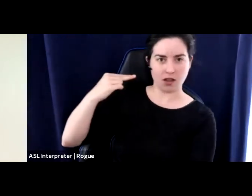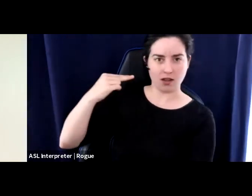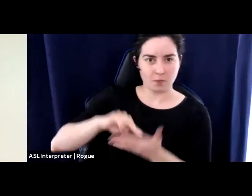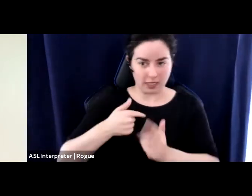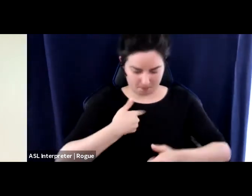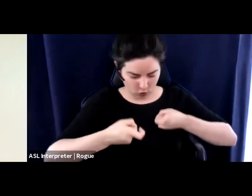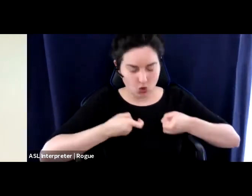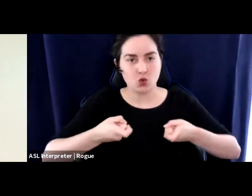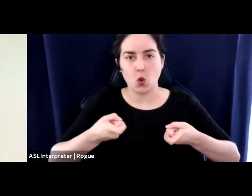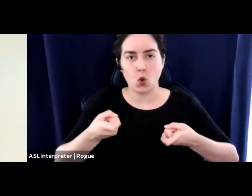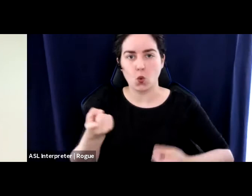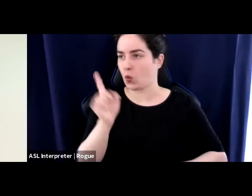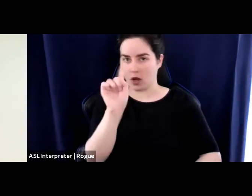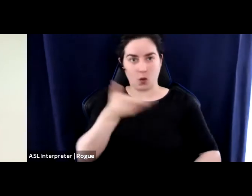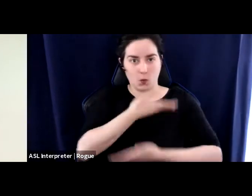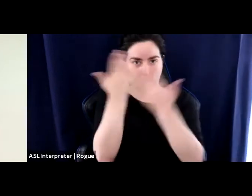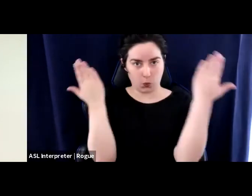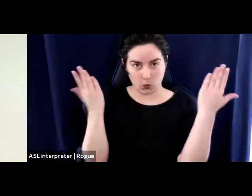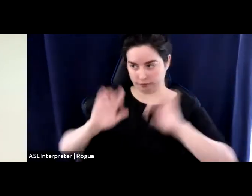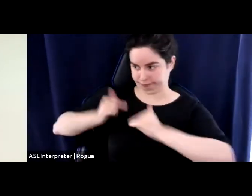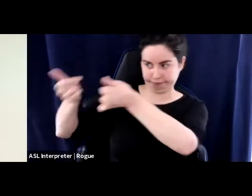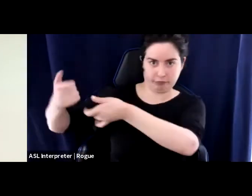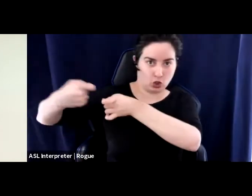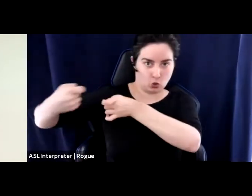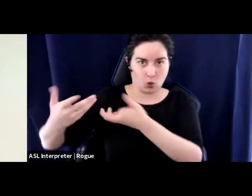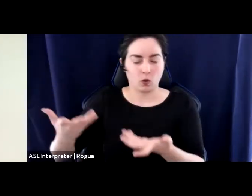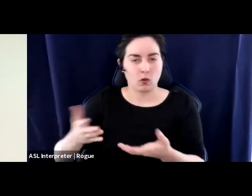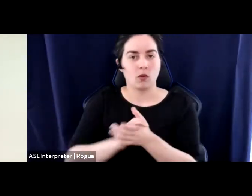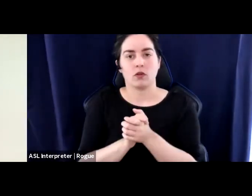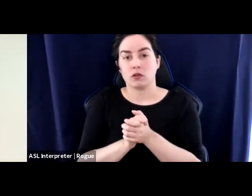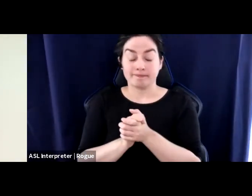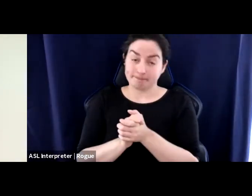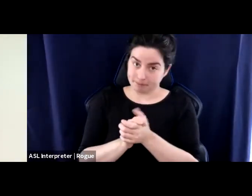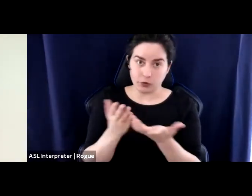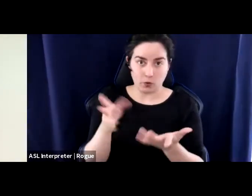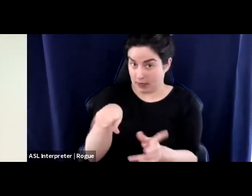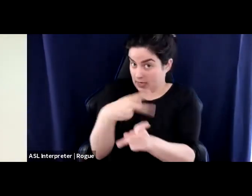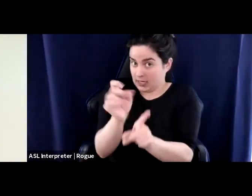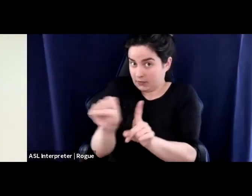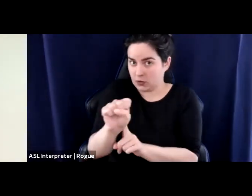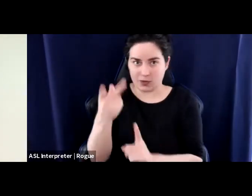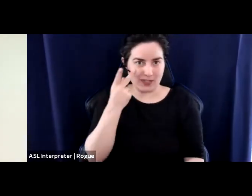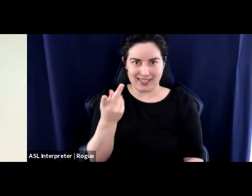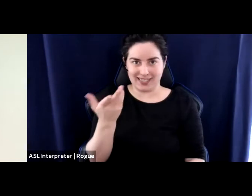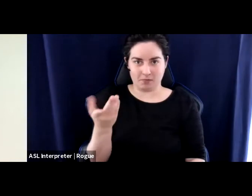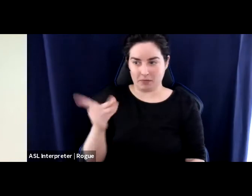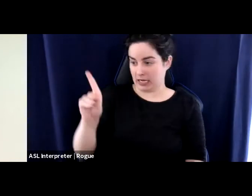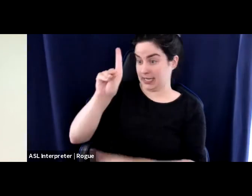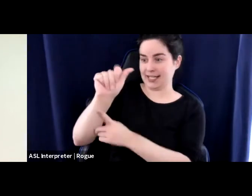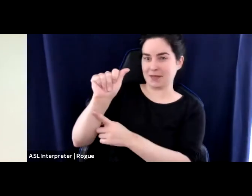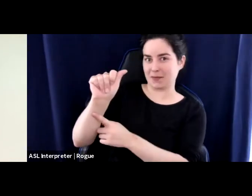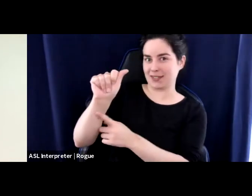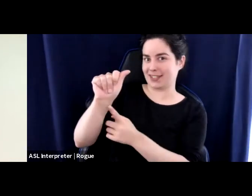case. And so those are the kinds of situations where we see disability being used as a